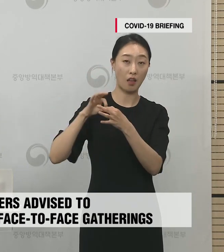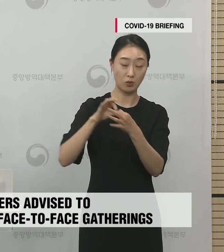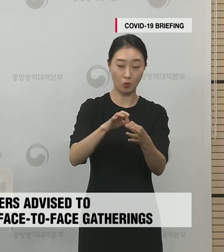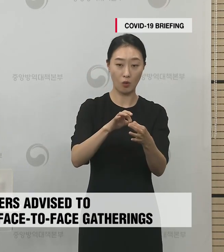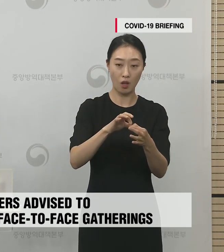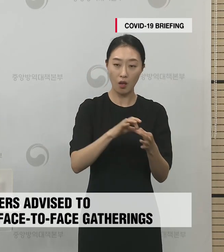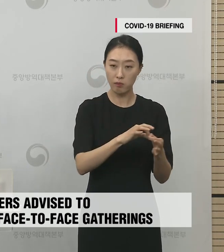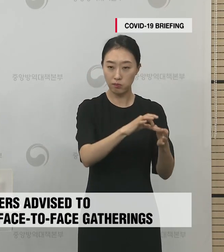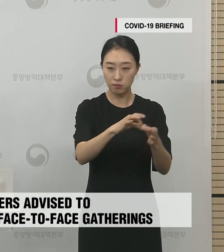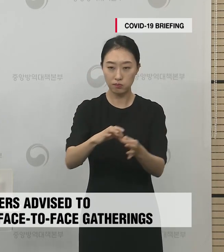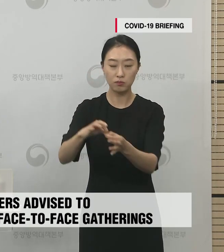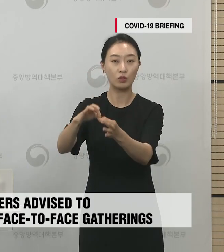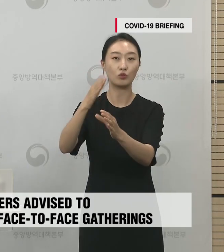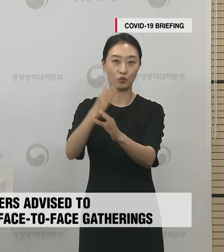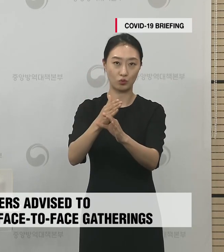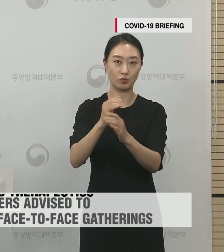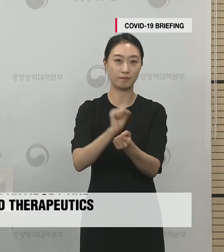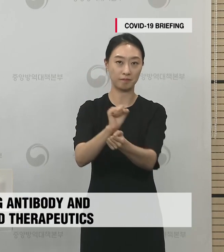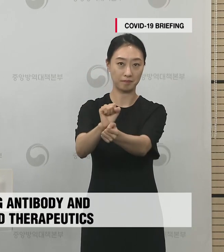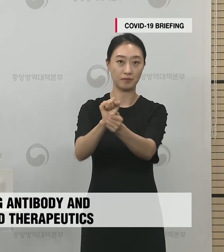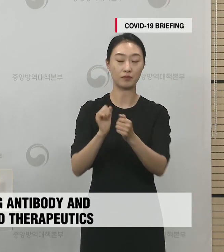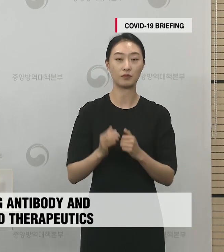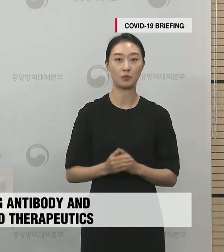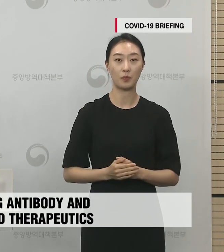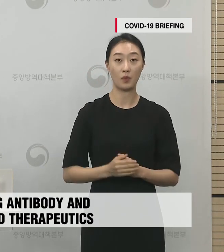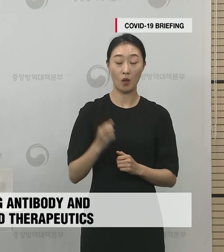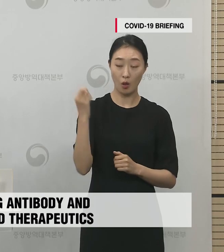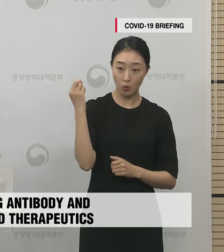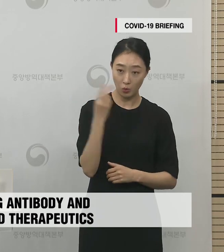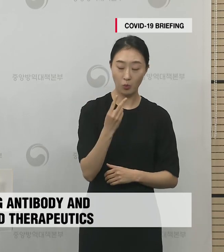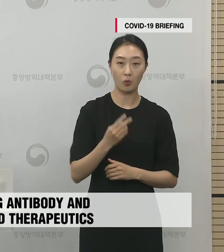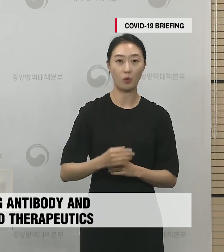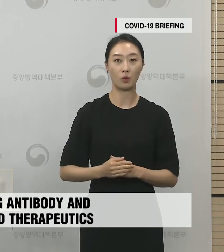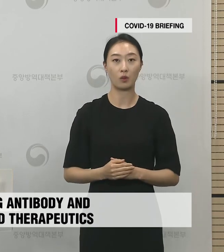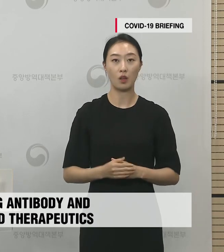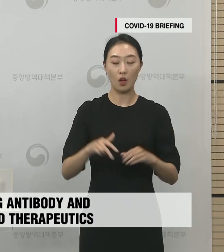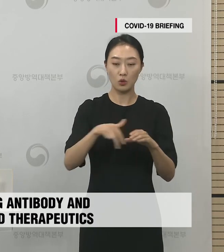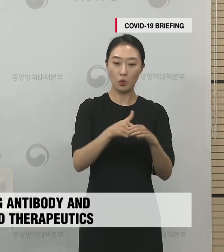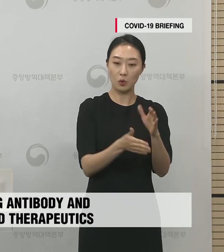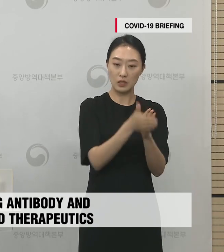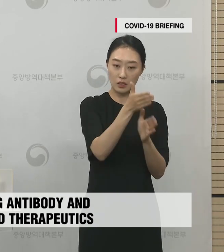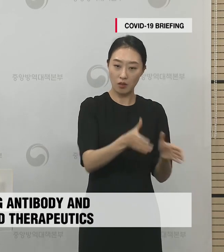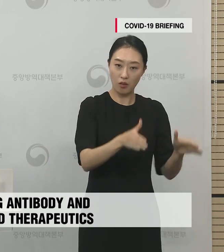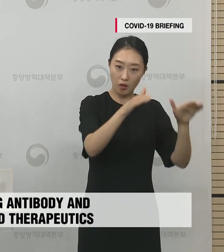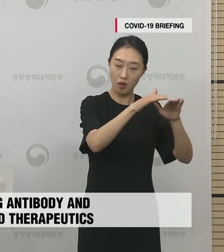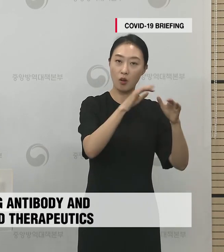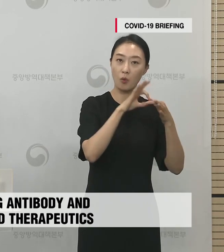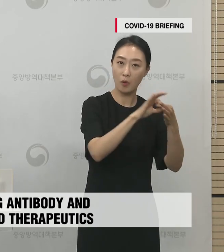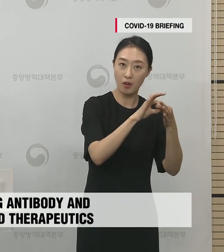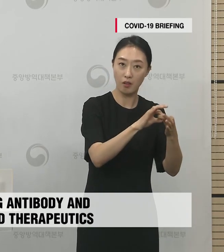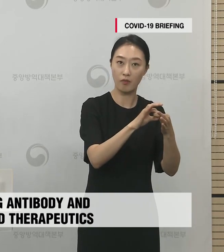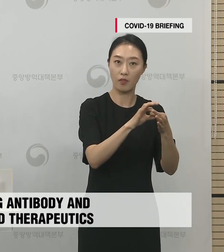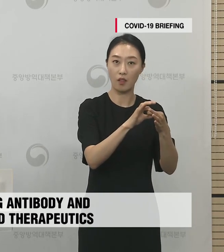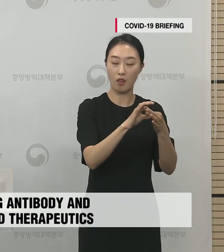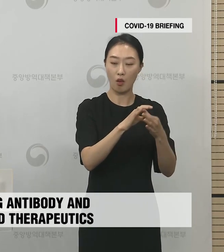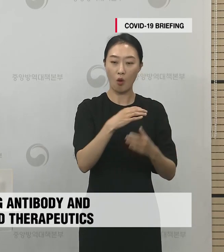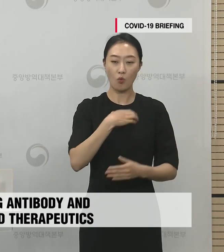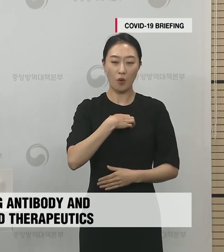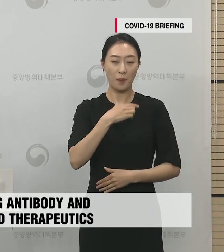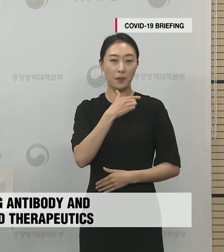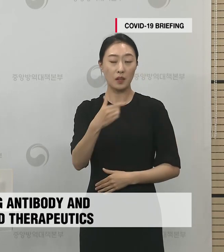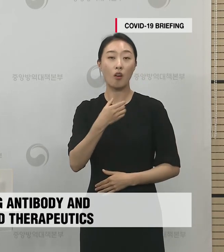continued infections and continued chains of transmissions. Moreover, we are also witnessing increased cluster